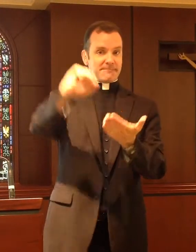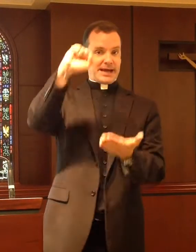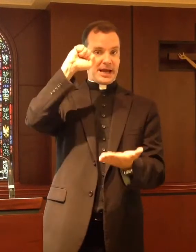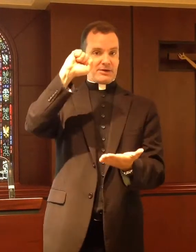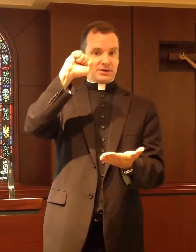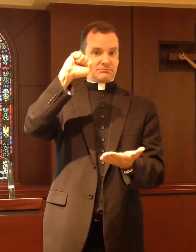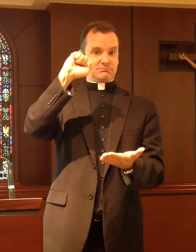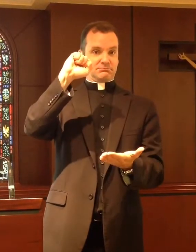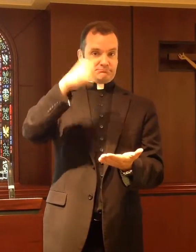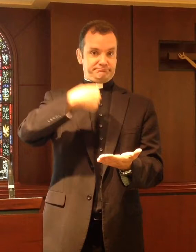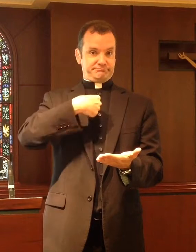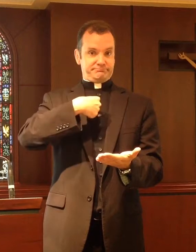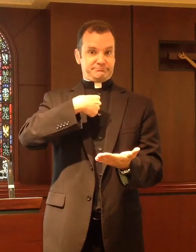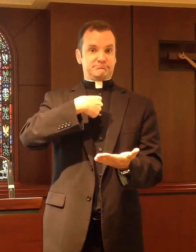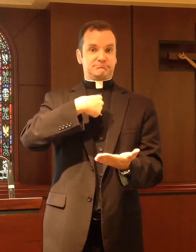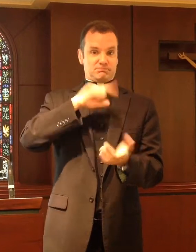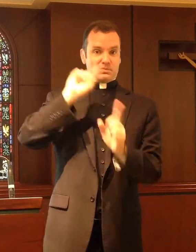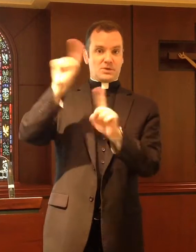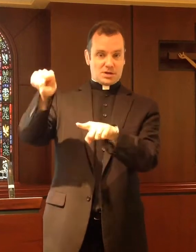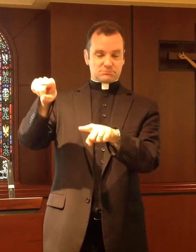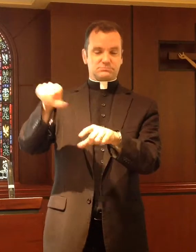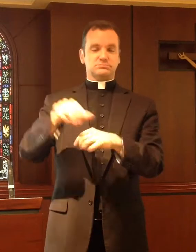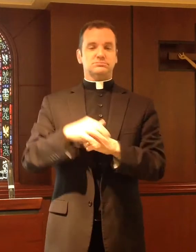Looking back on my days in seminary,